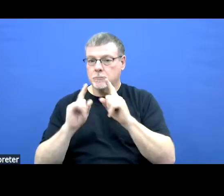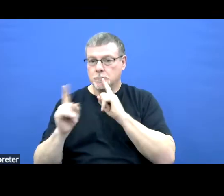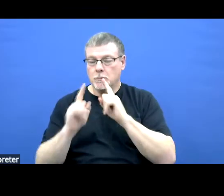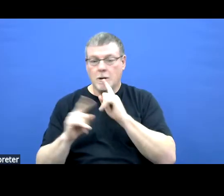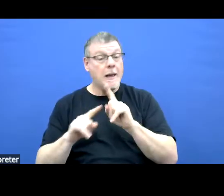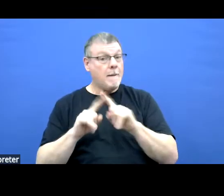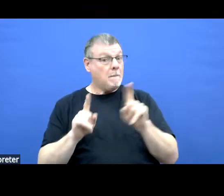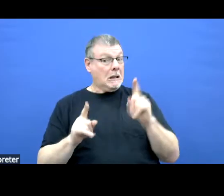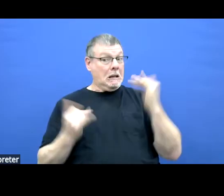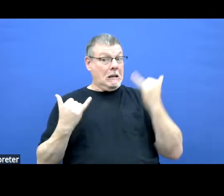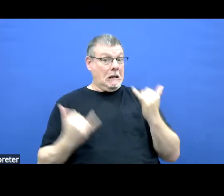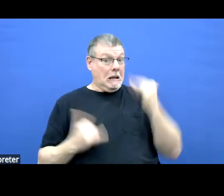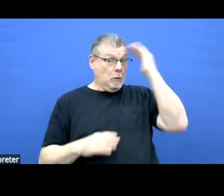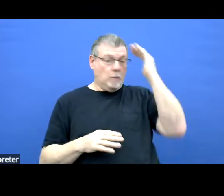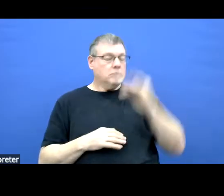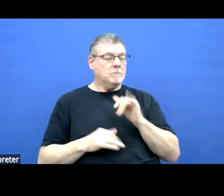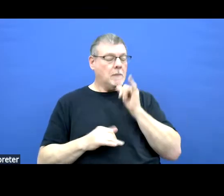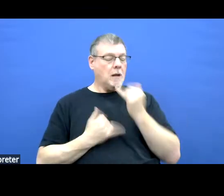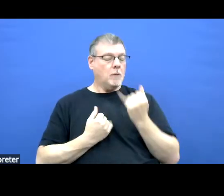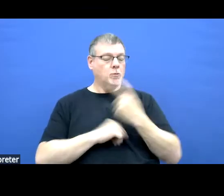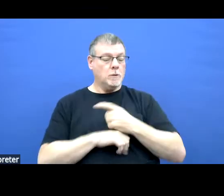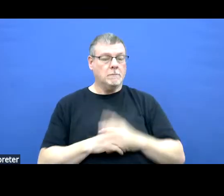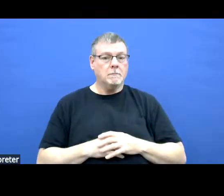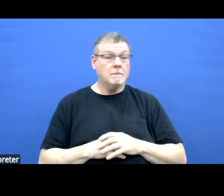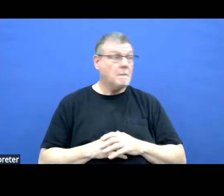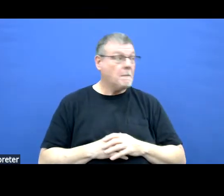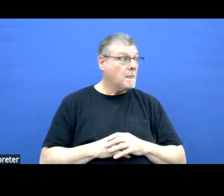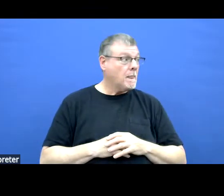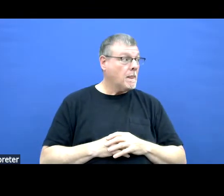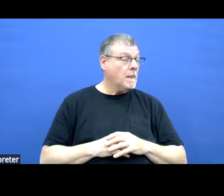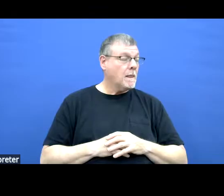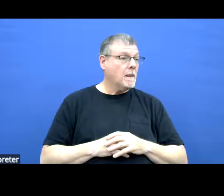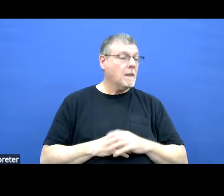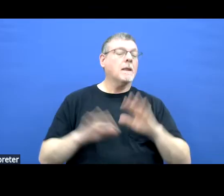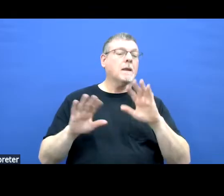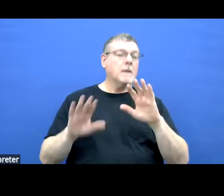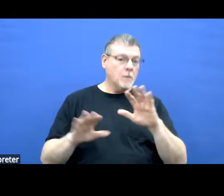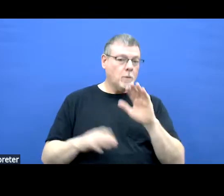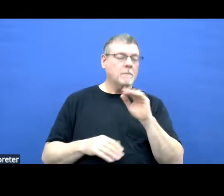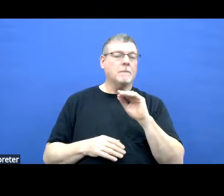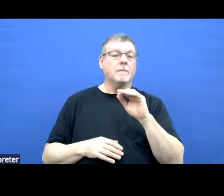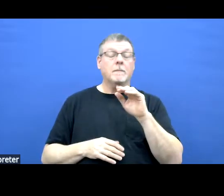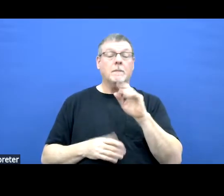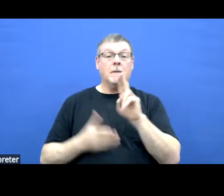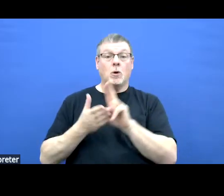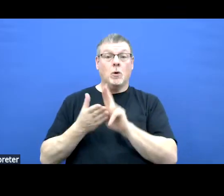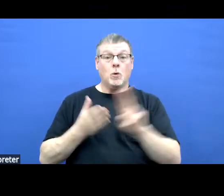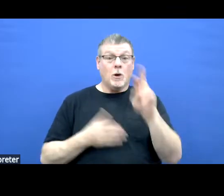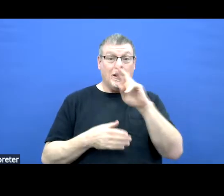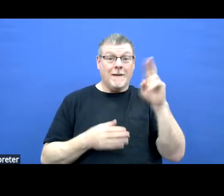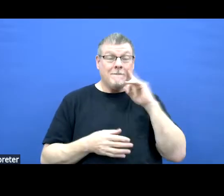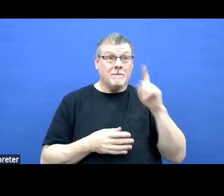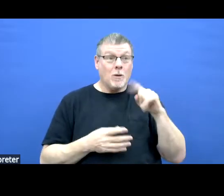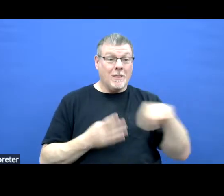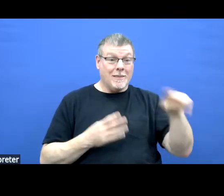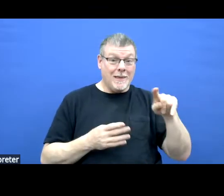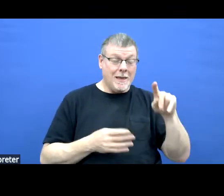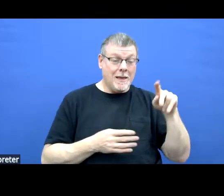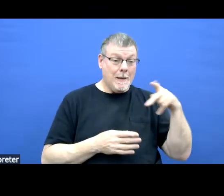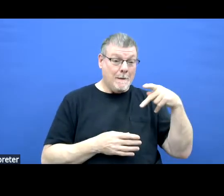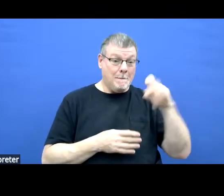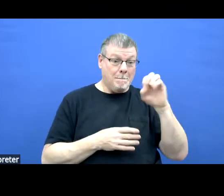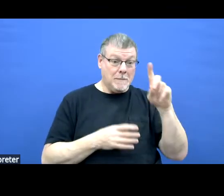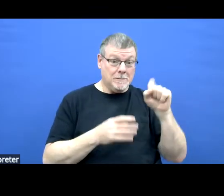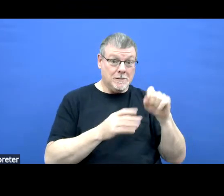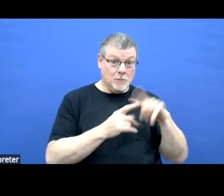but not that I'm aware of is a thing. Could you tell us then, at the U of R Orthopedic Center, do they charge their